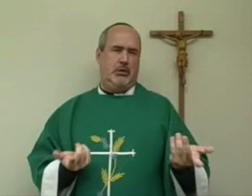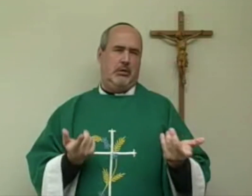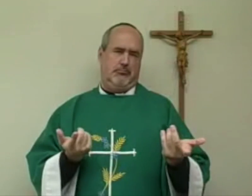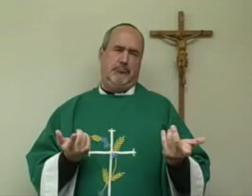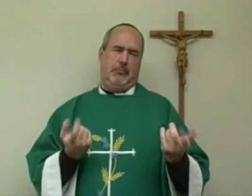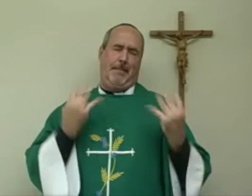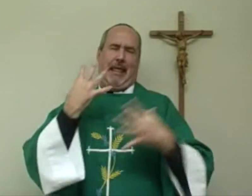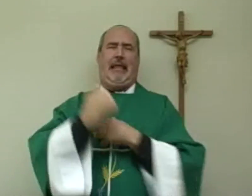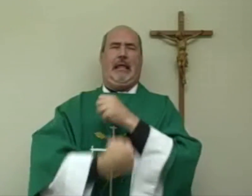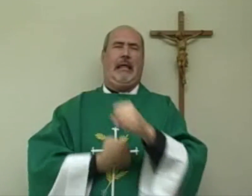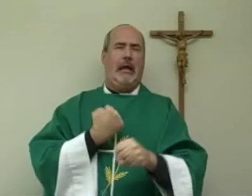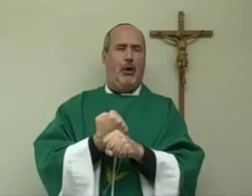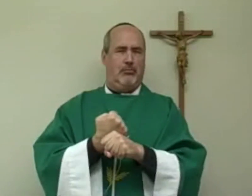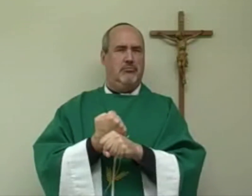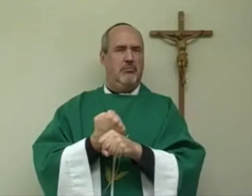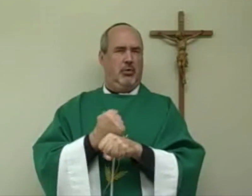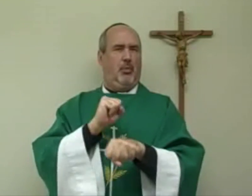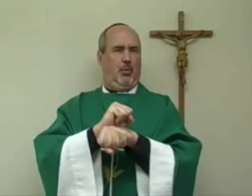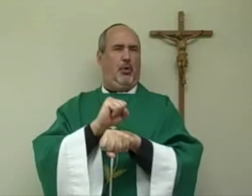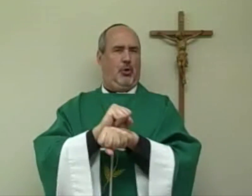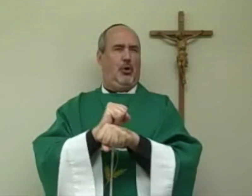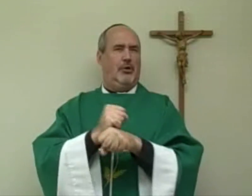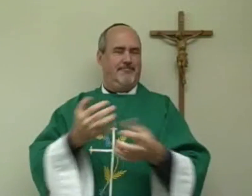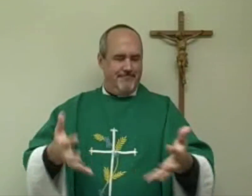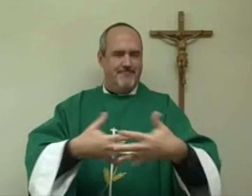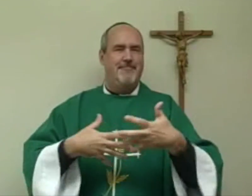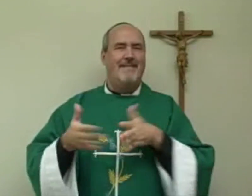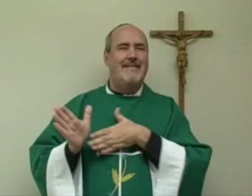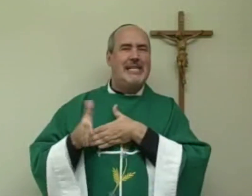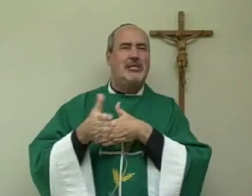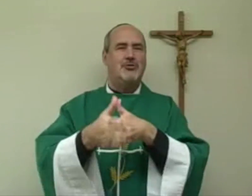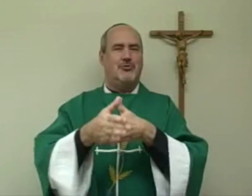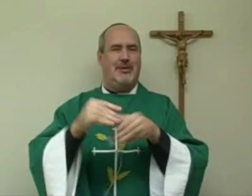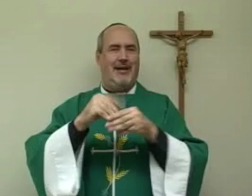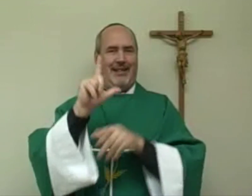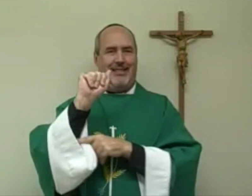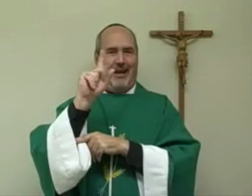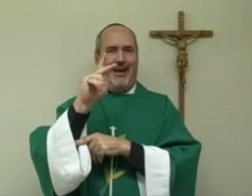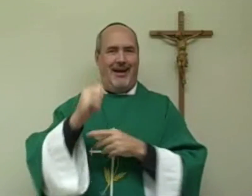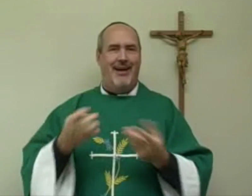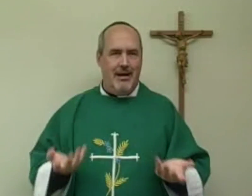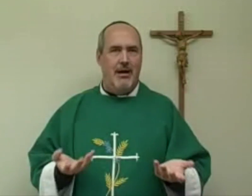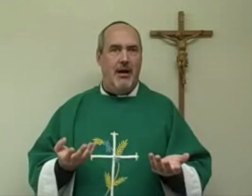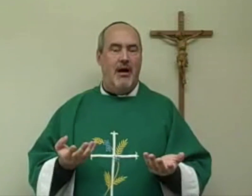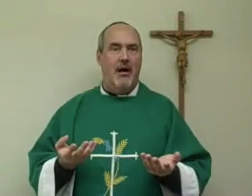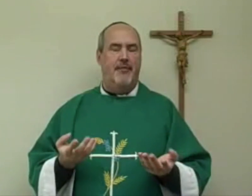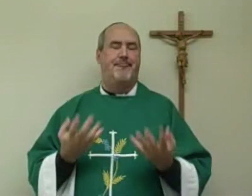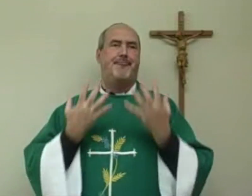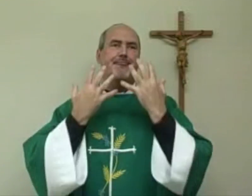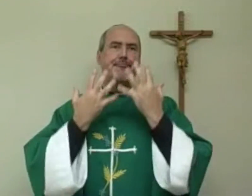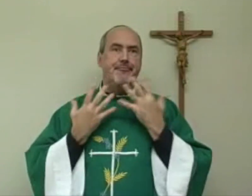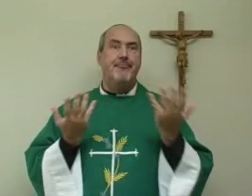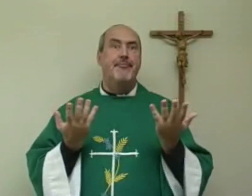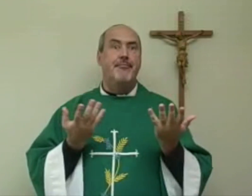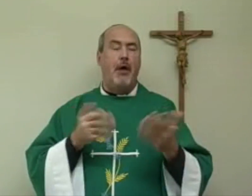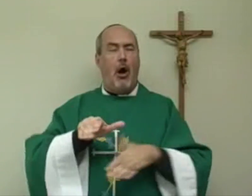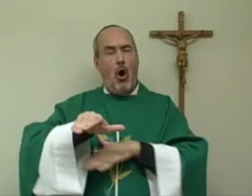the experienced fisherman. He had been a fisherman for many, many years. It was his vocation. And he was fishing in a